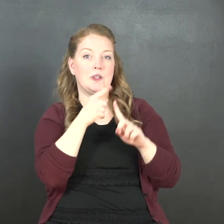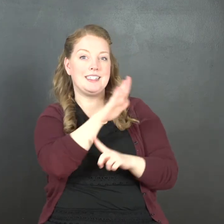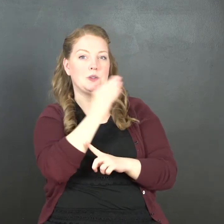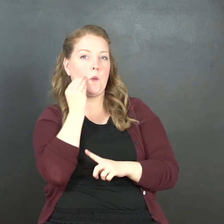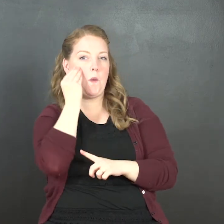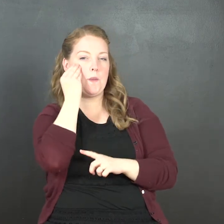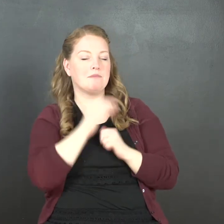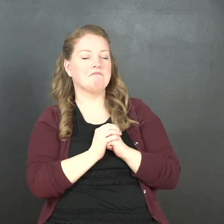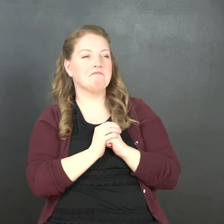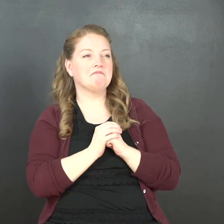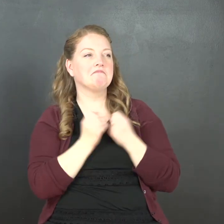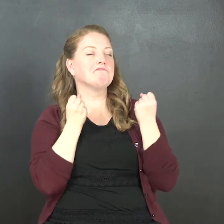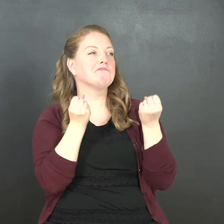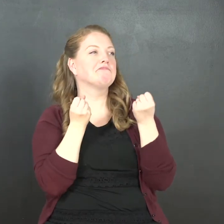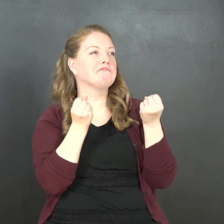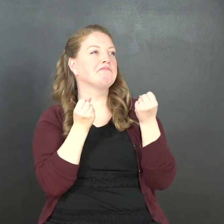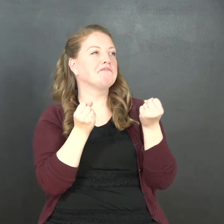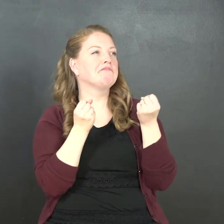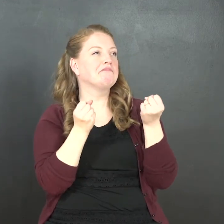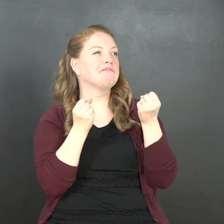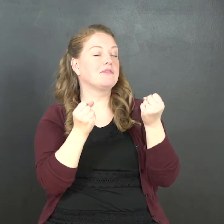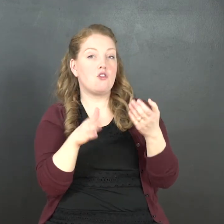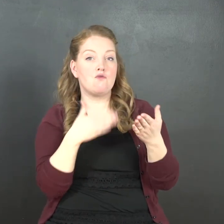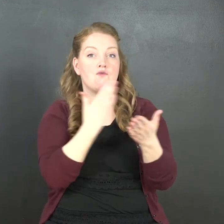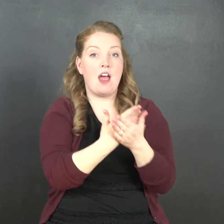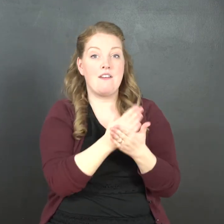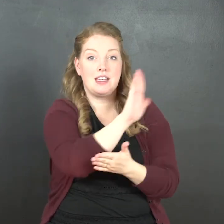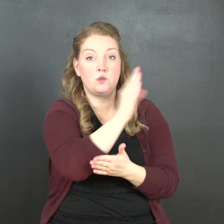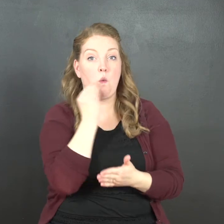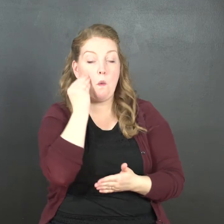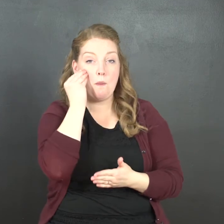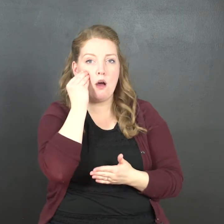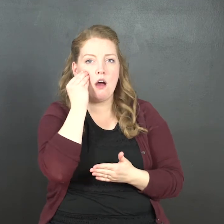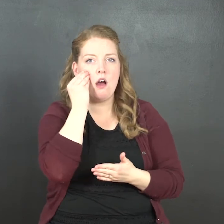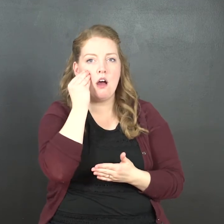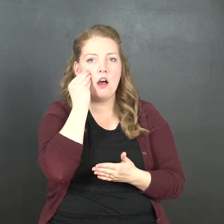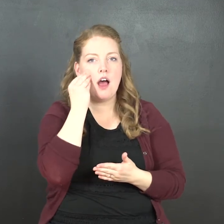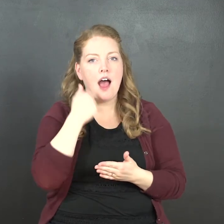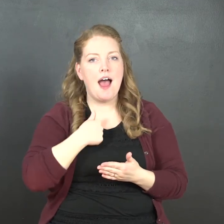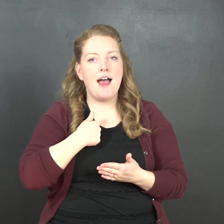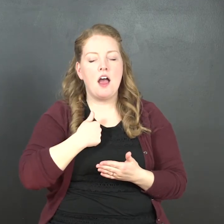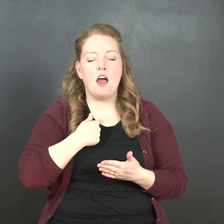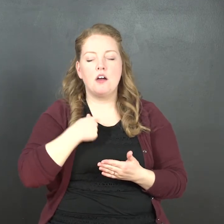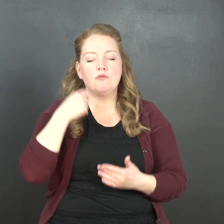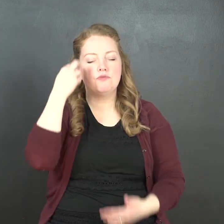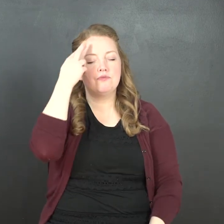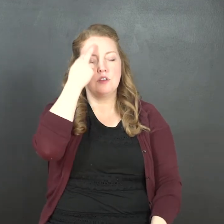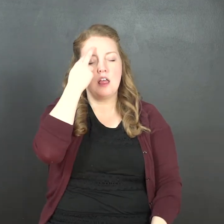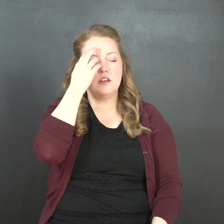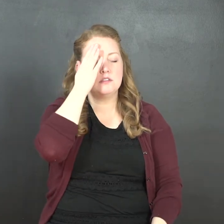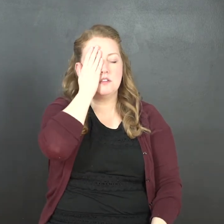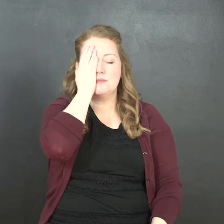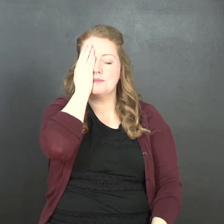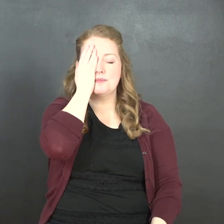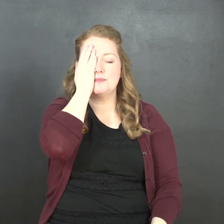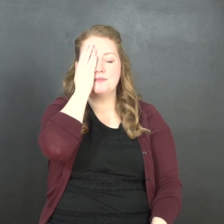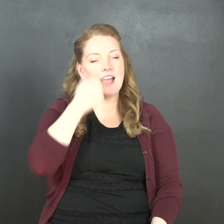driveway and I got out of his truck and it dawned on me that I had spent the entire 45